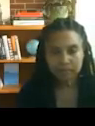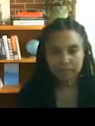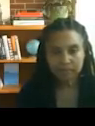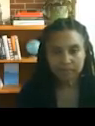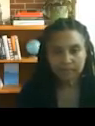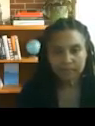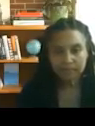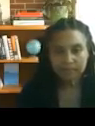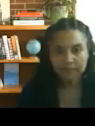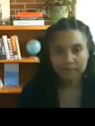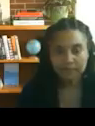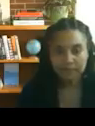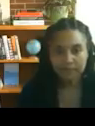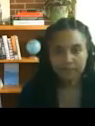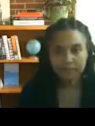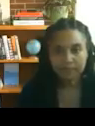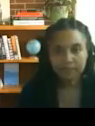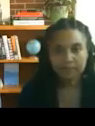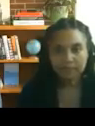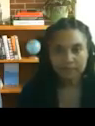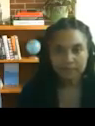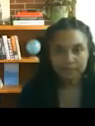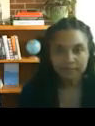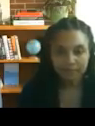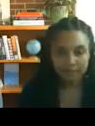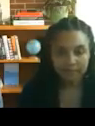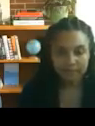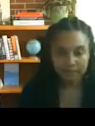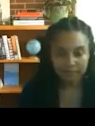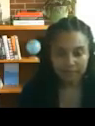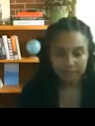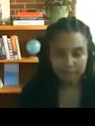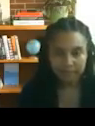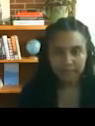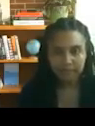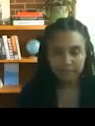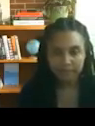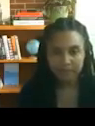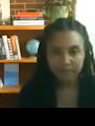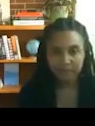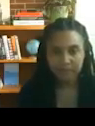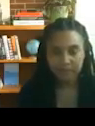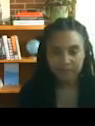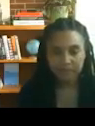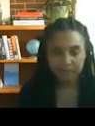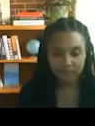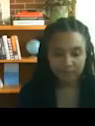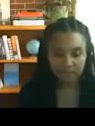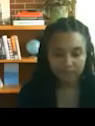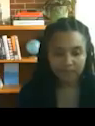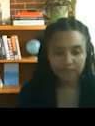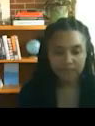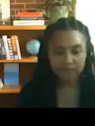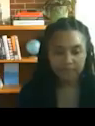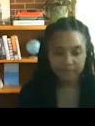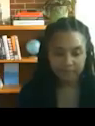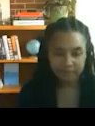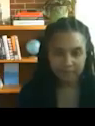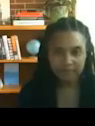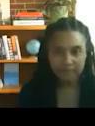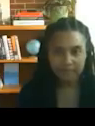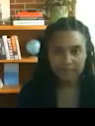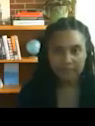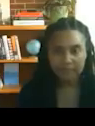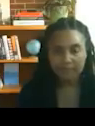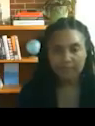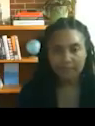saying ball means to the listener, give me the ball right away. I could also do that with words. I could say, hey,